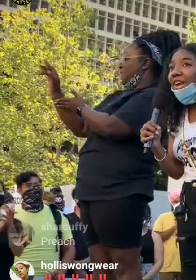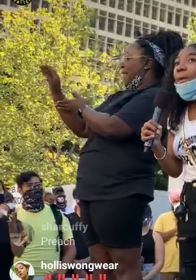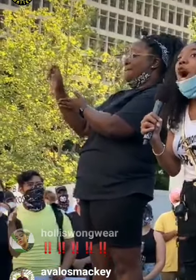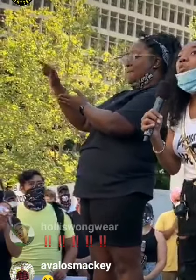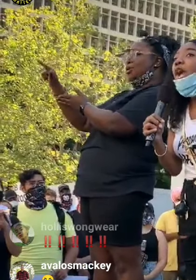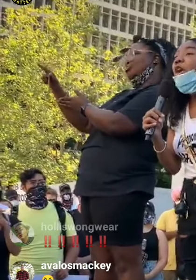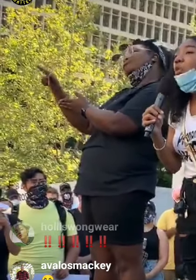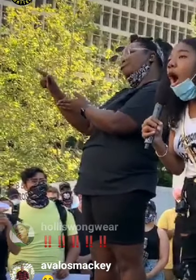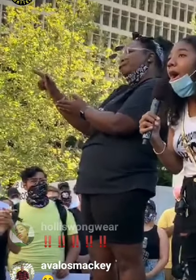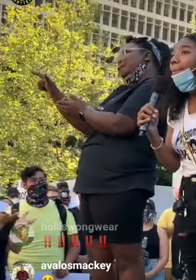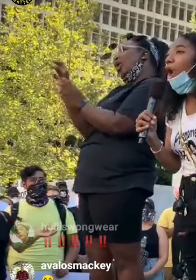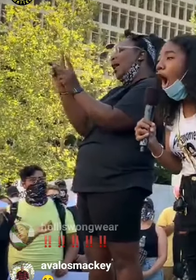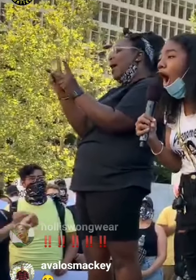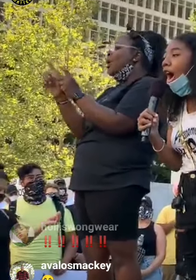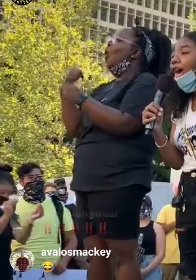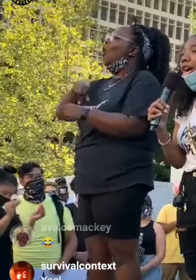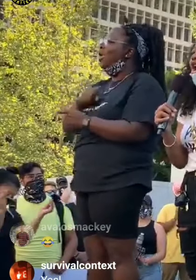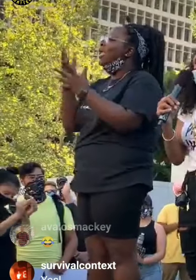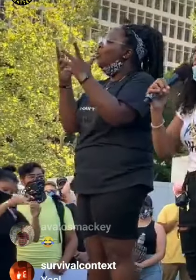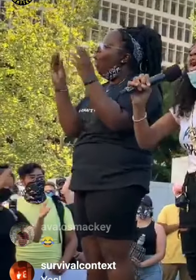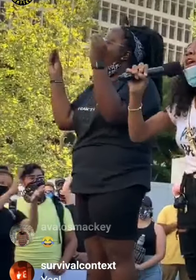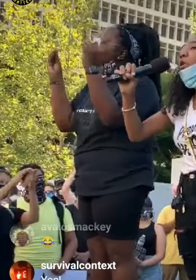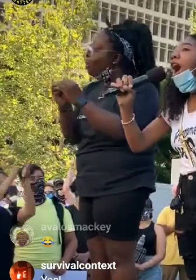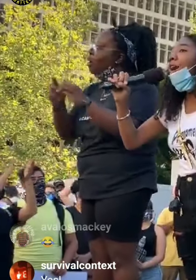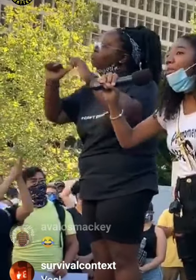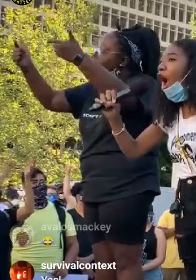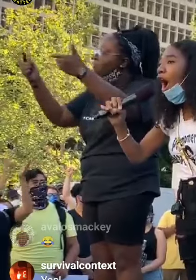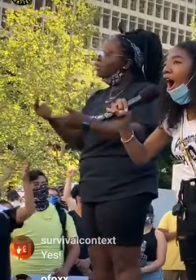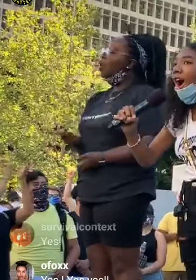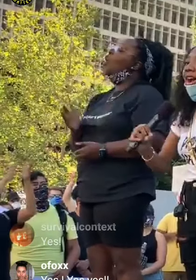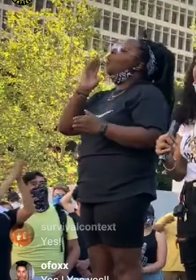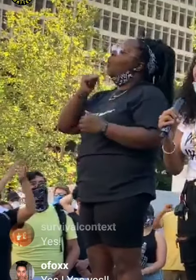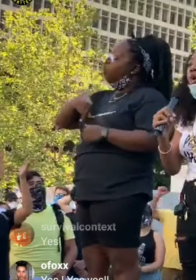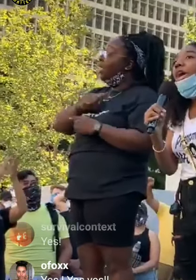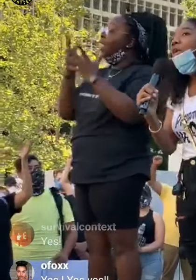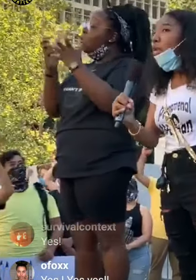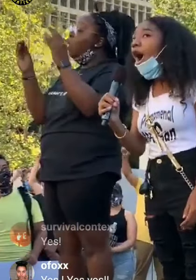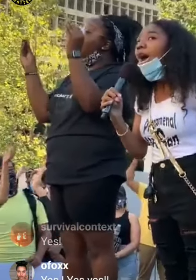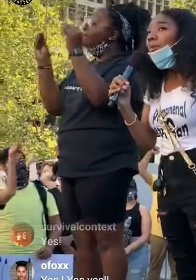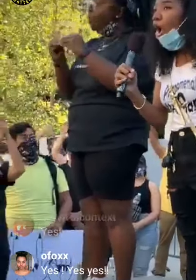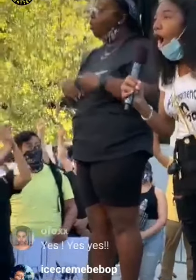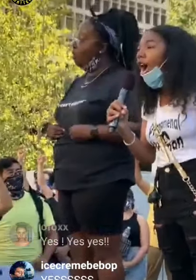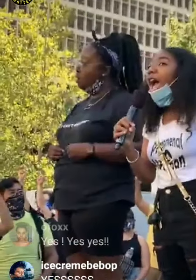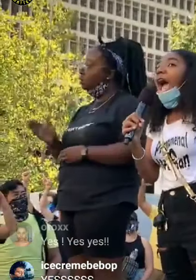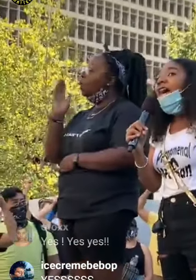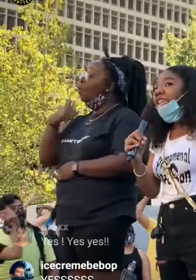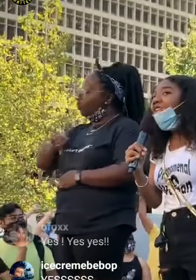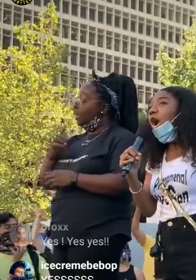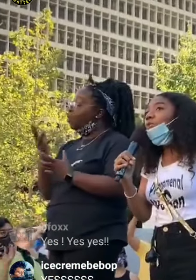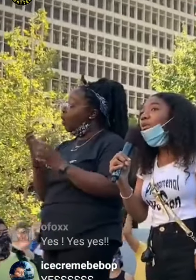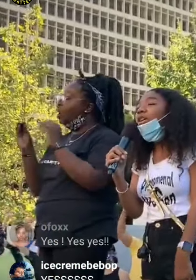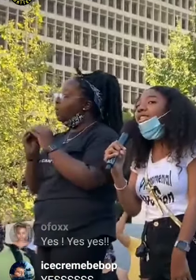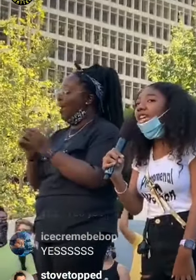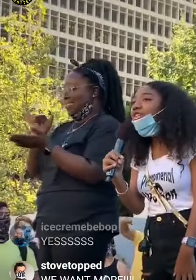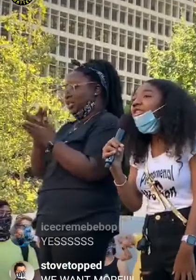was something, but we want more. We want more. We want more.